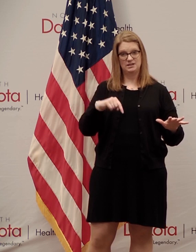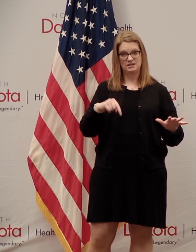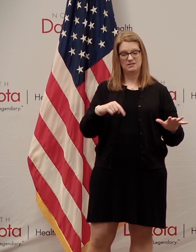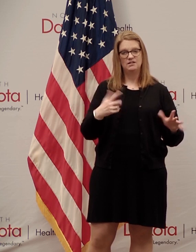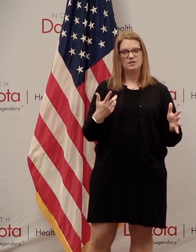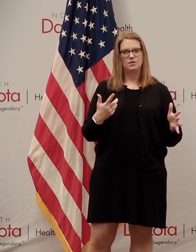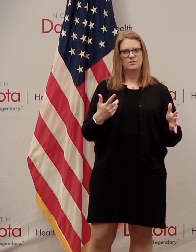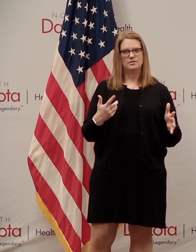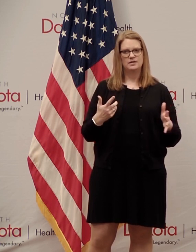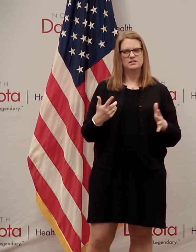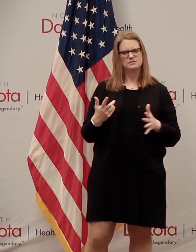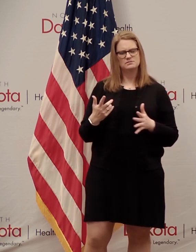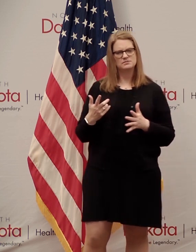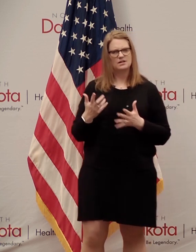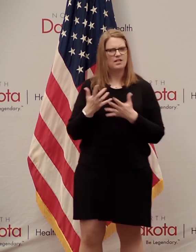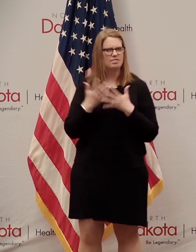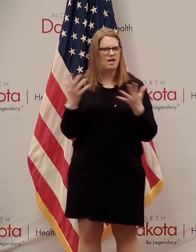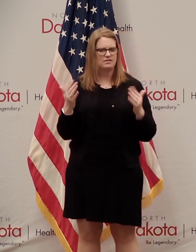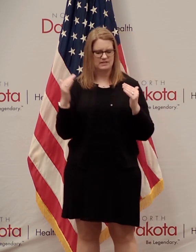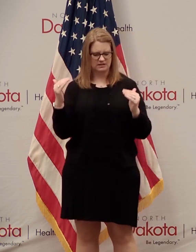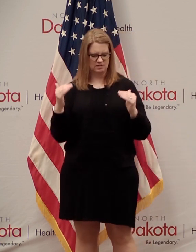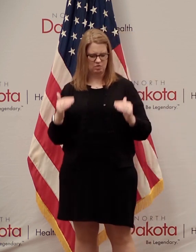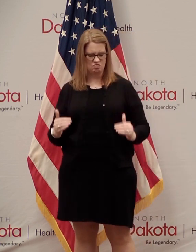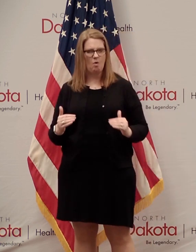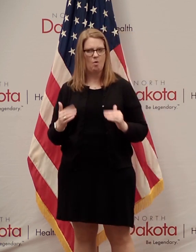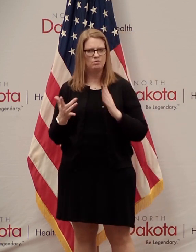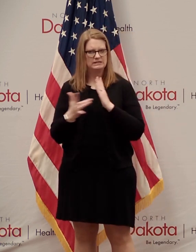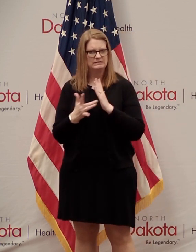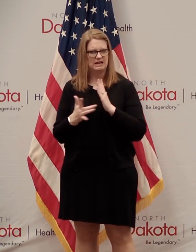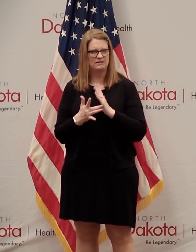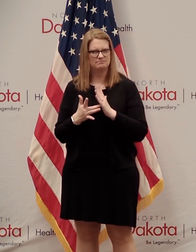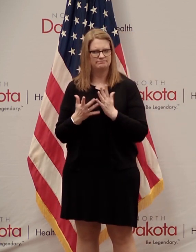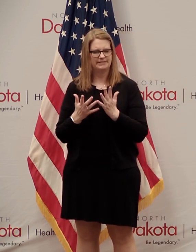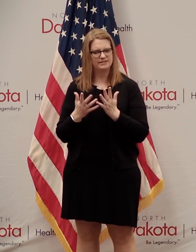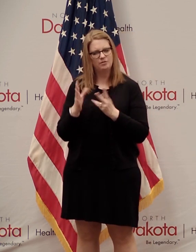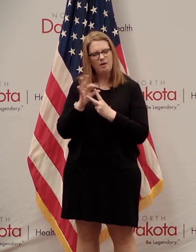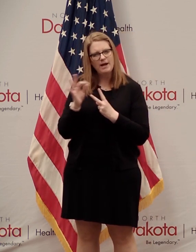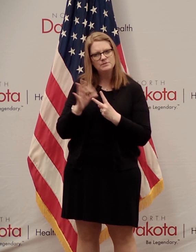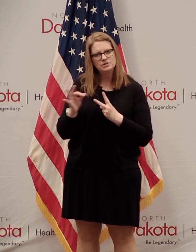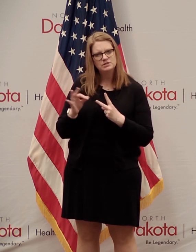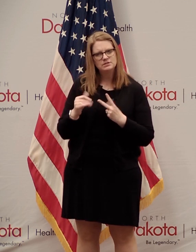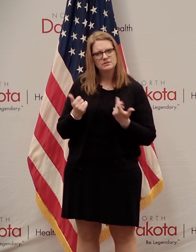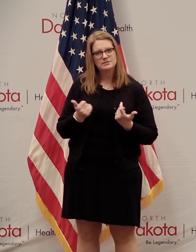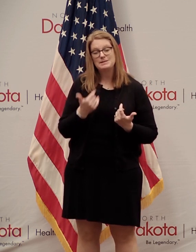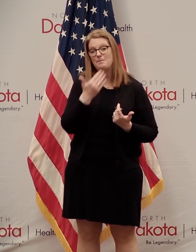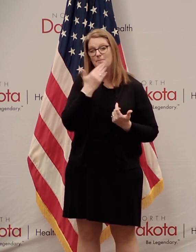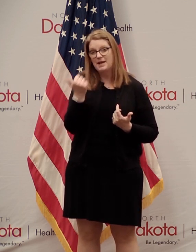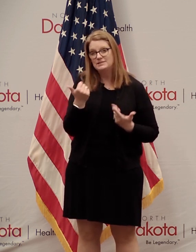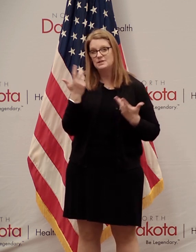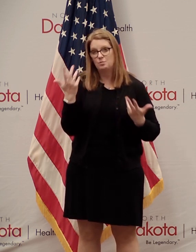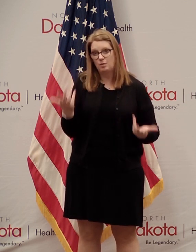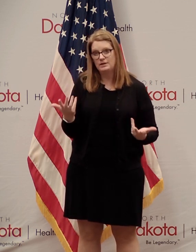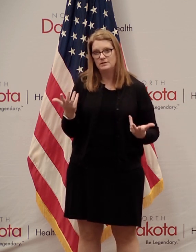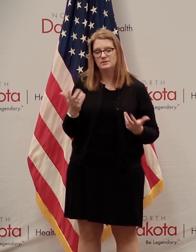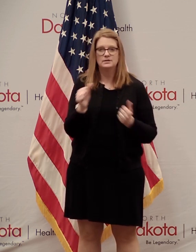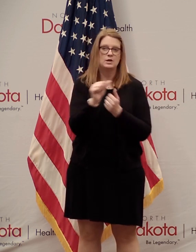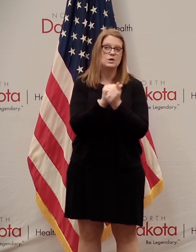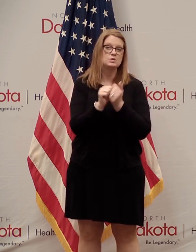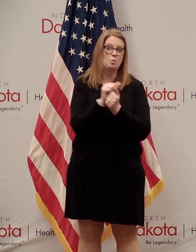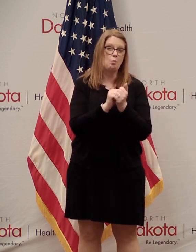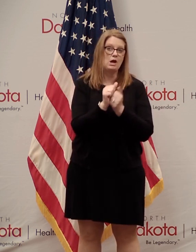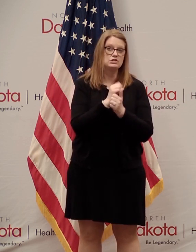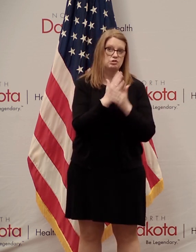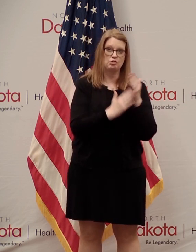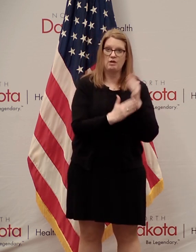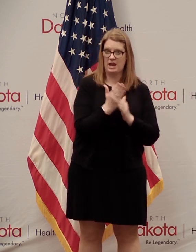of low-tech options that are extremely effective. One of the best possible ones is just washing your hands and